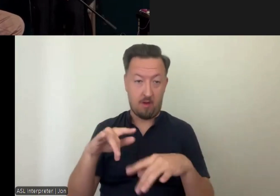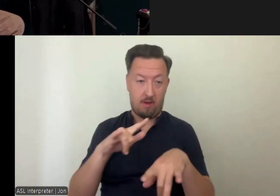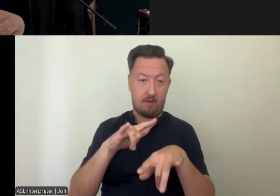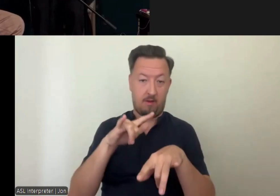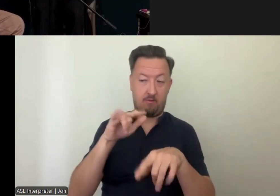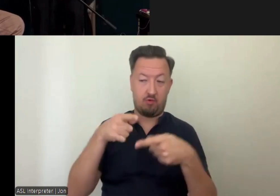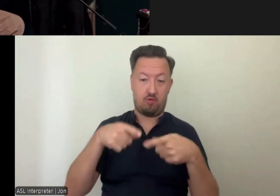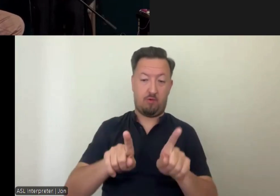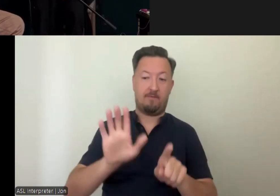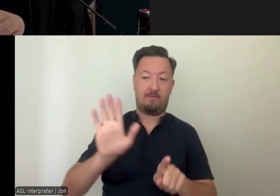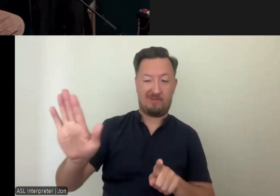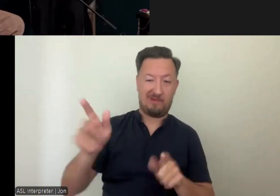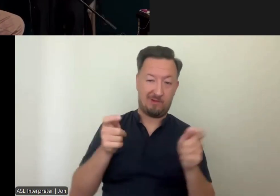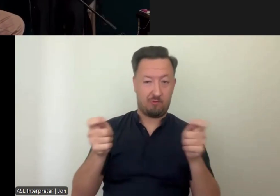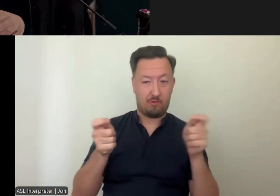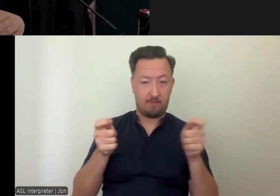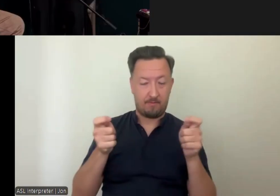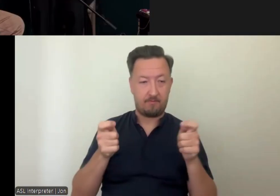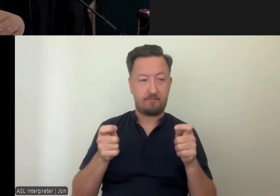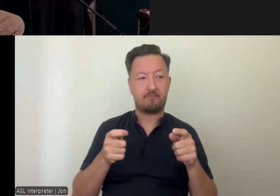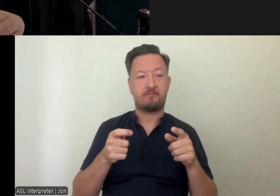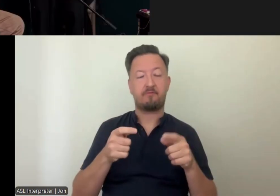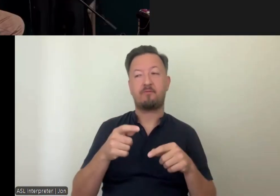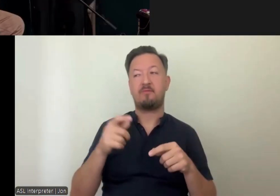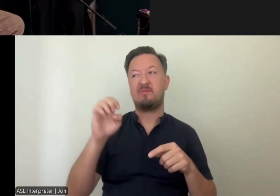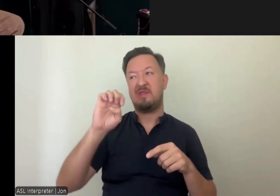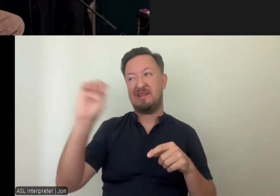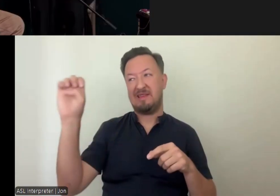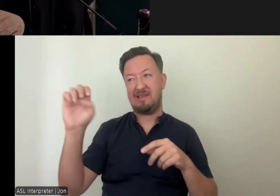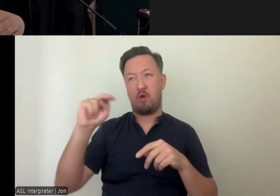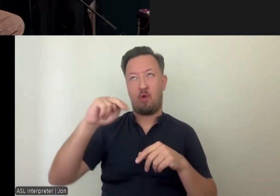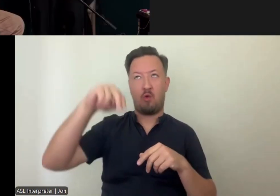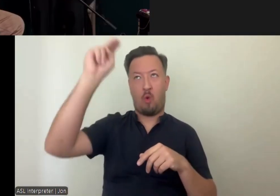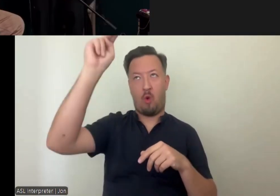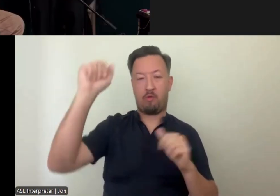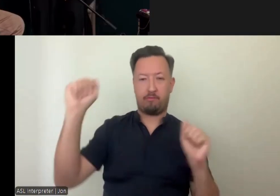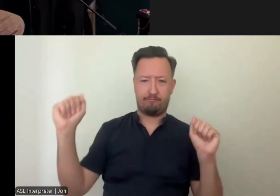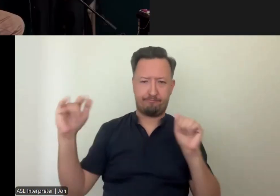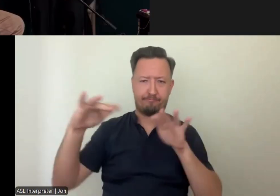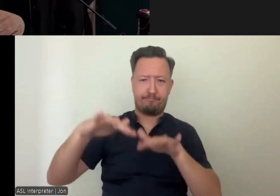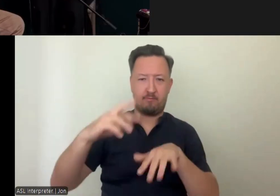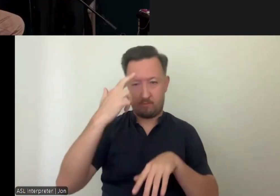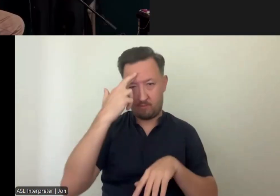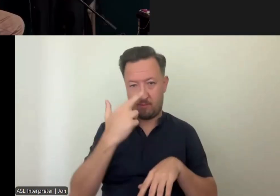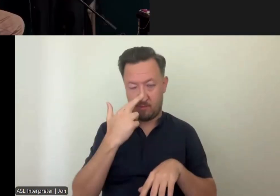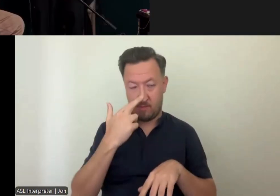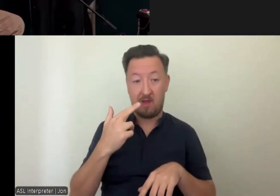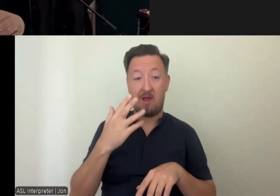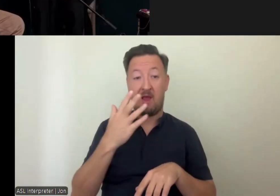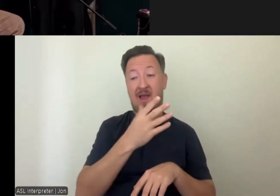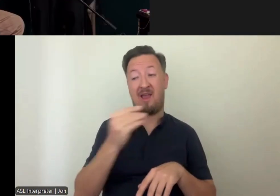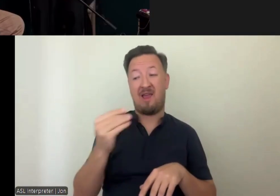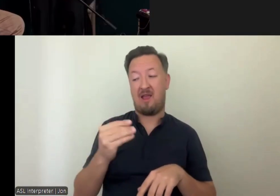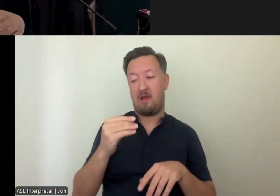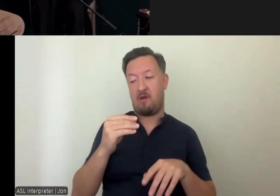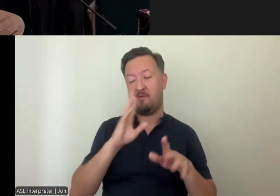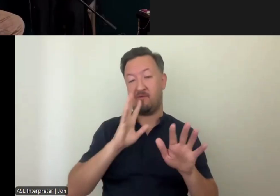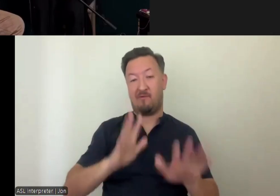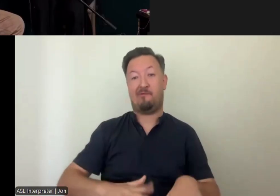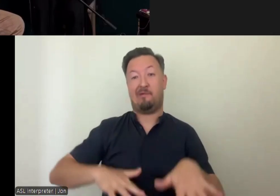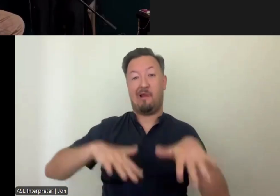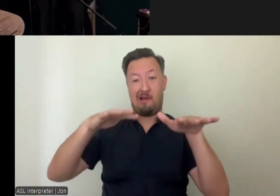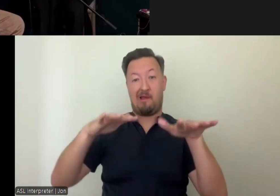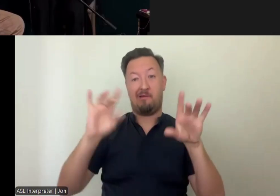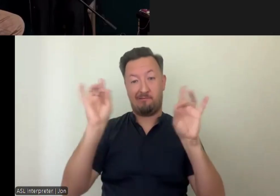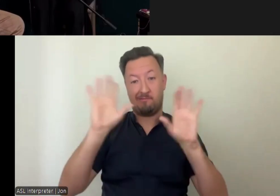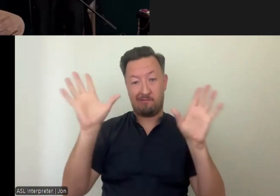trying to come into the Roman Empire from the east and from the north. He had major floods that almost destroyed half of Rome.